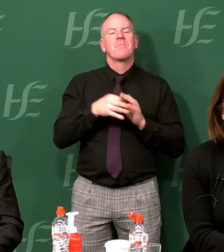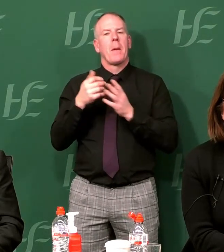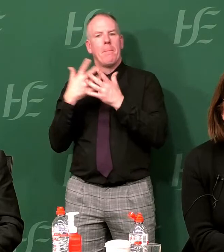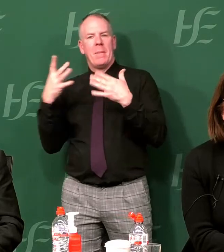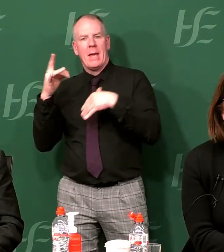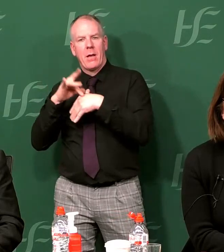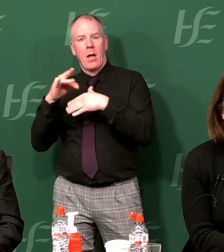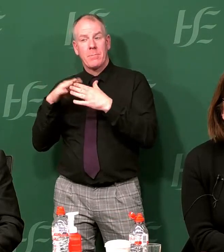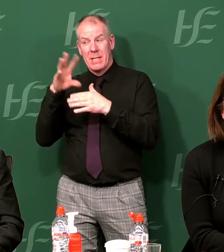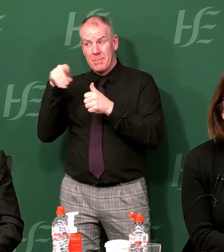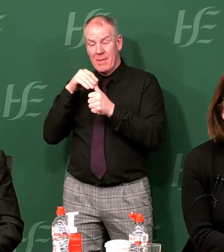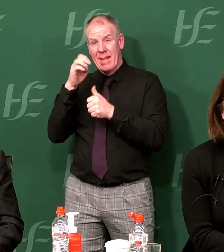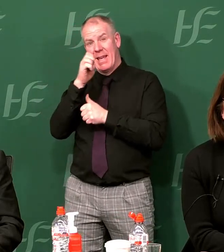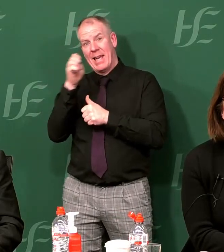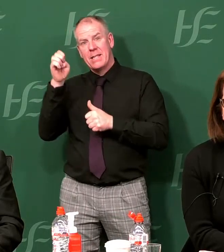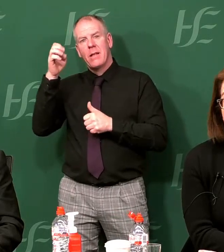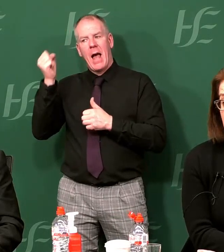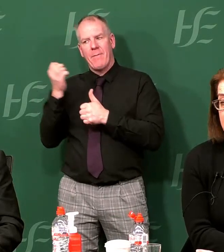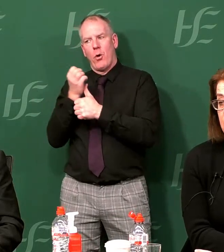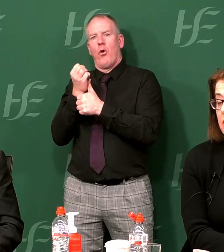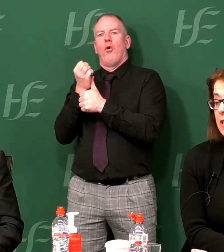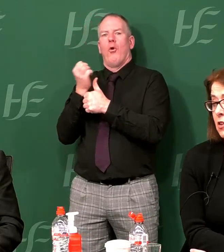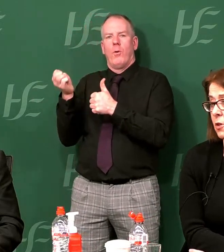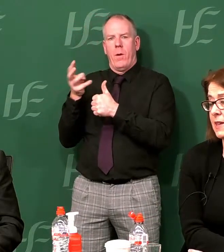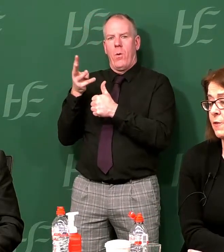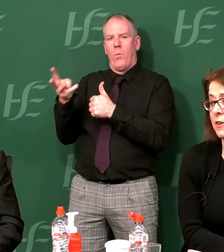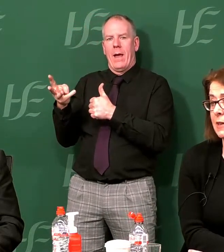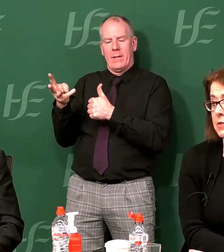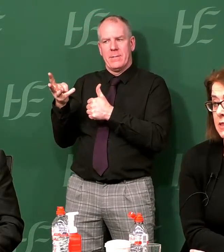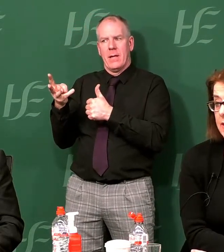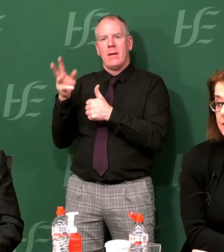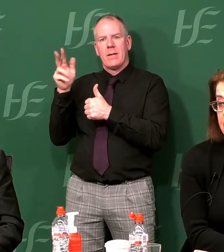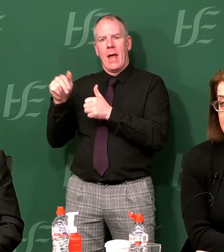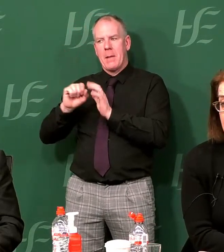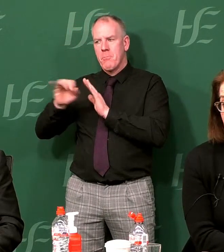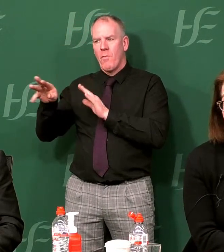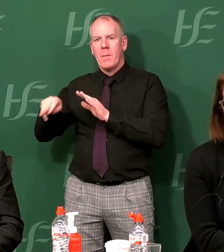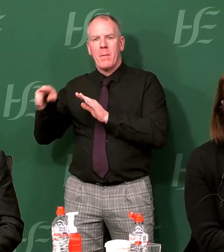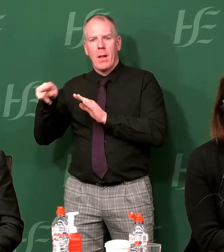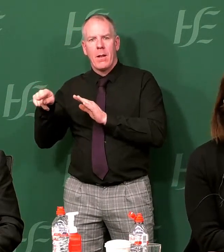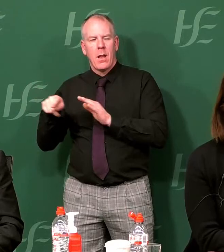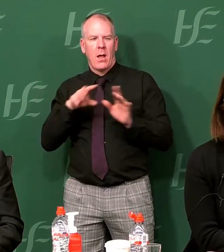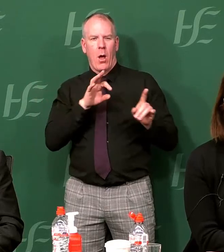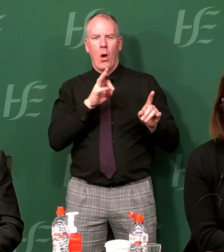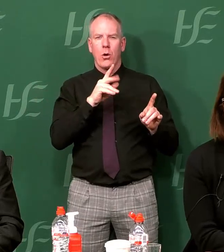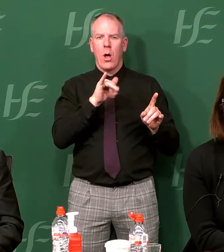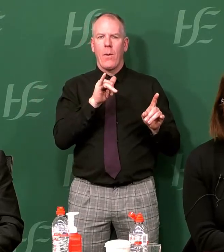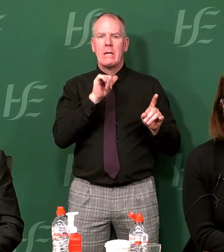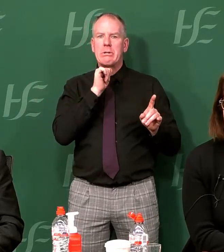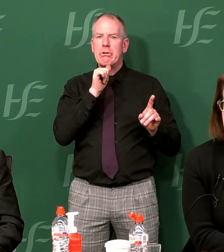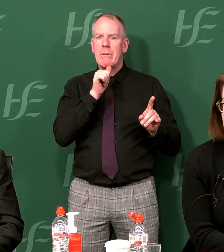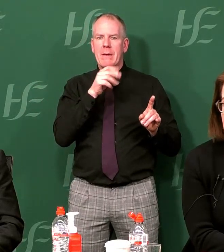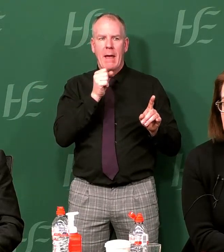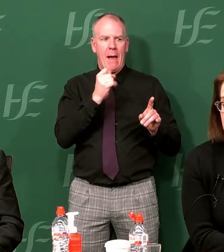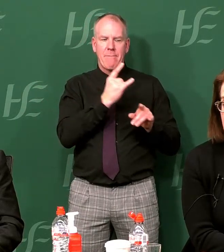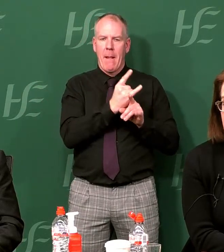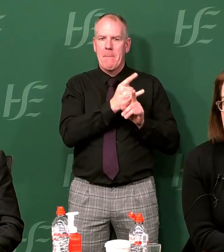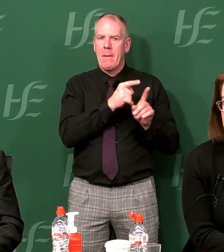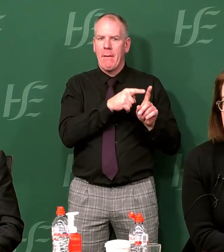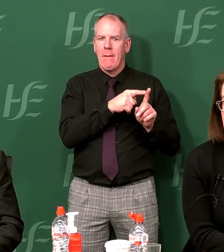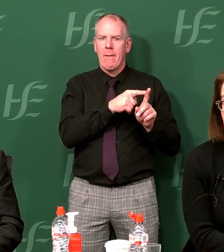east in particular, have good egress pathways. If you take somewhere like Galway, it's very limited. So Galway don't have Model 2 hospitals